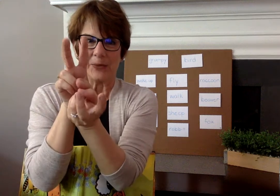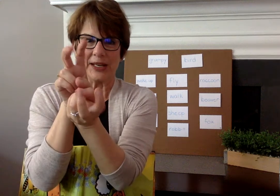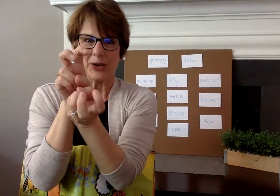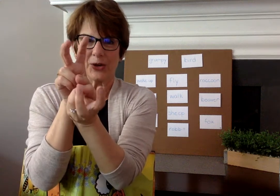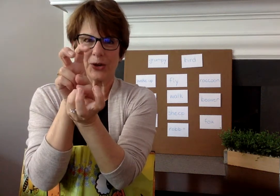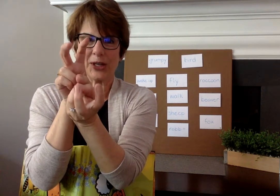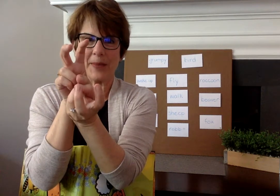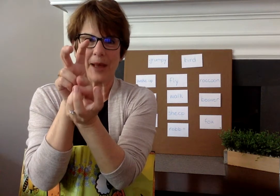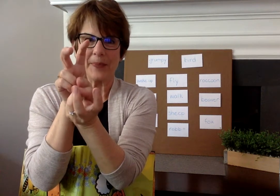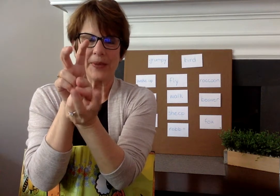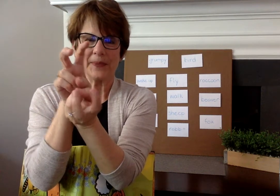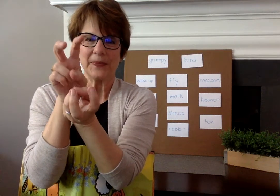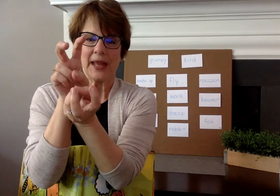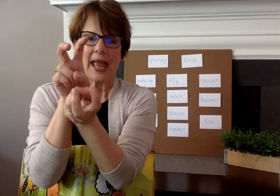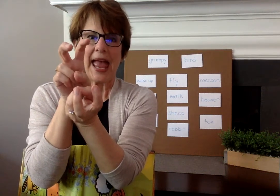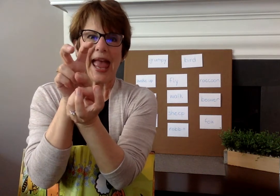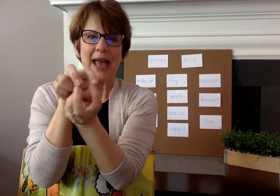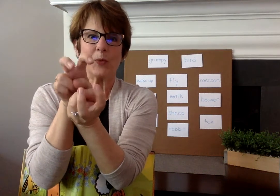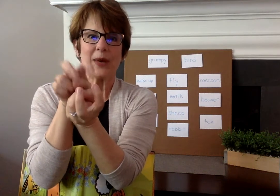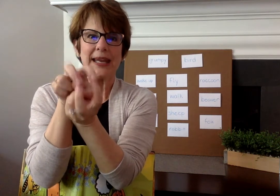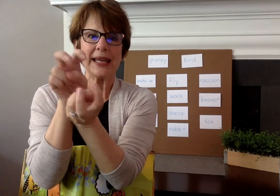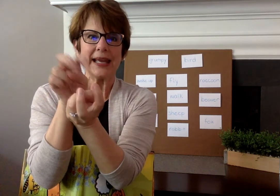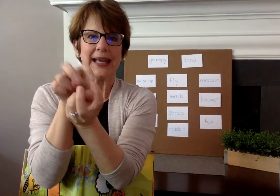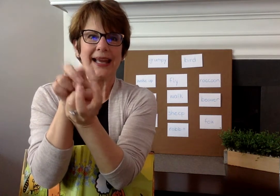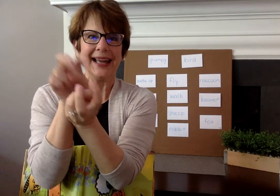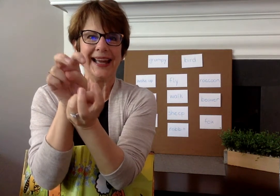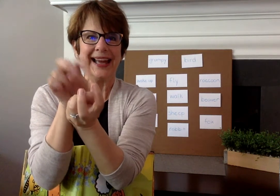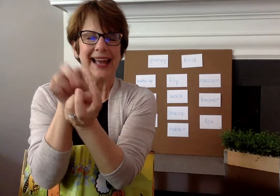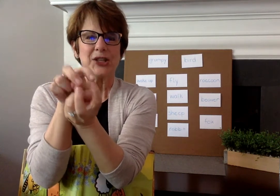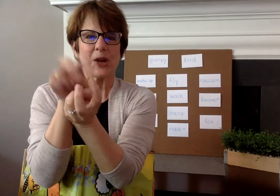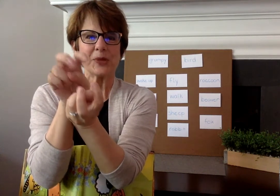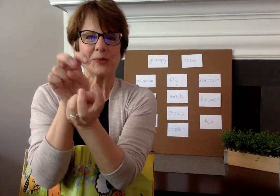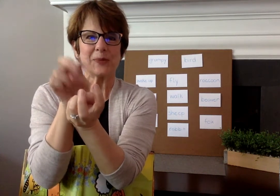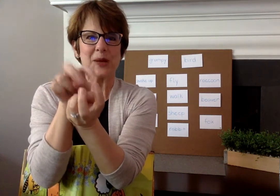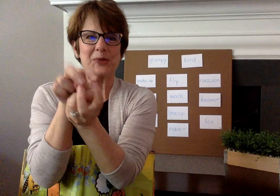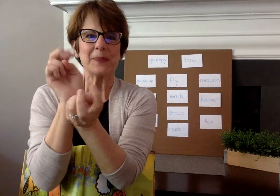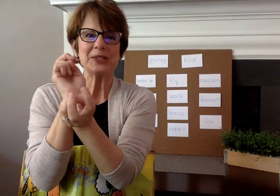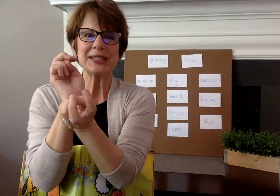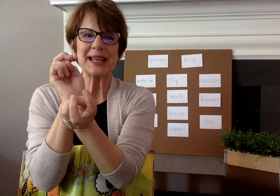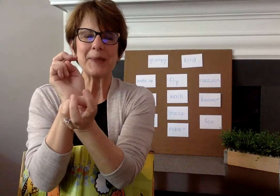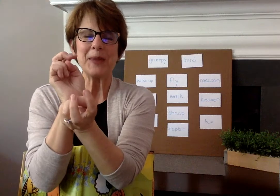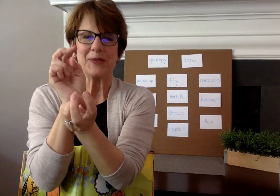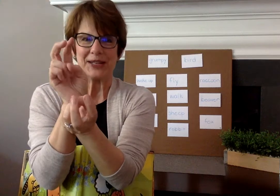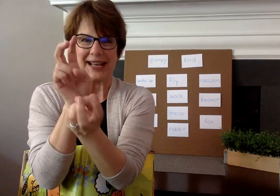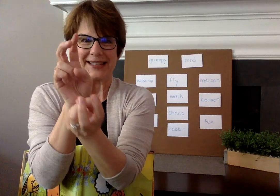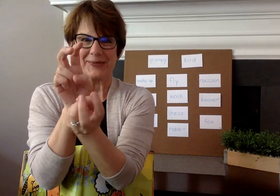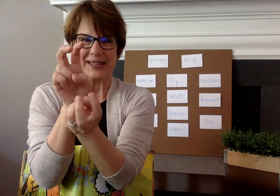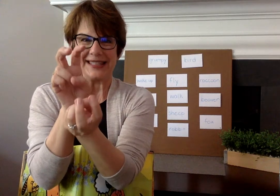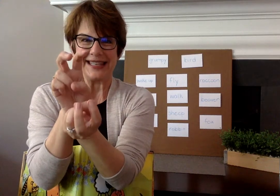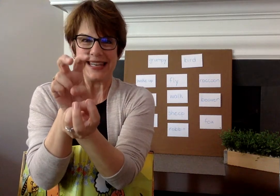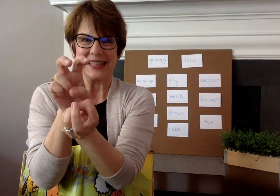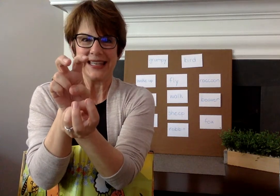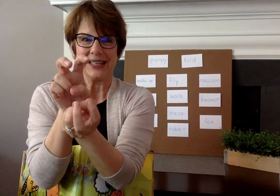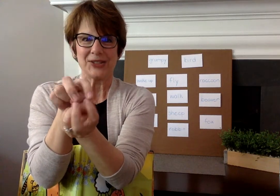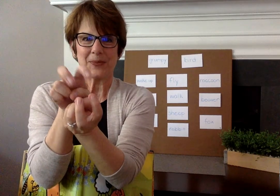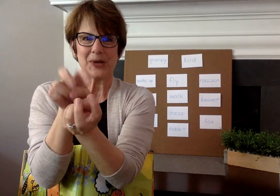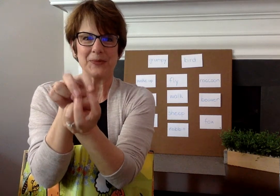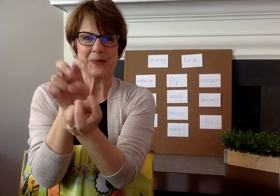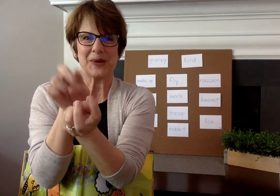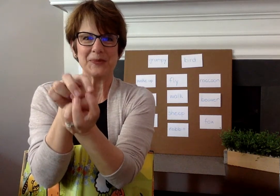we curl them up and we chomp, chomp, chomp, chomp, chomp, just like Beaver does with his teeth. Chomp, chomp, chomp, chomp, chomp,